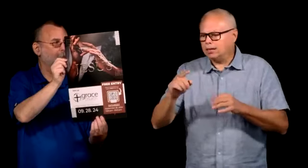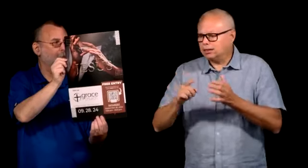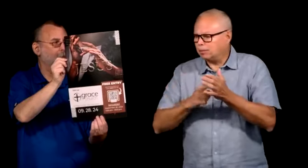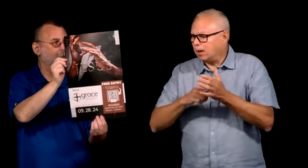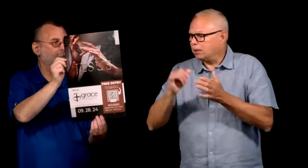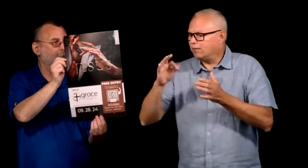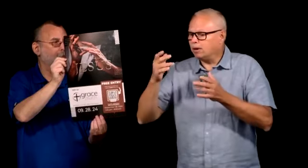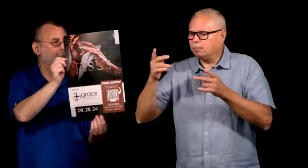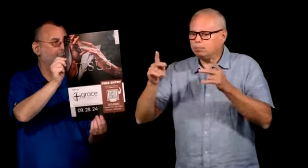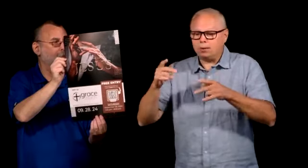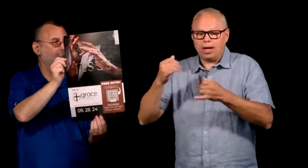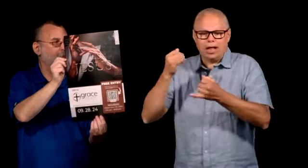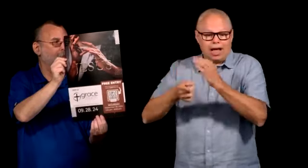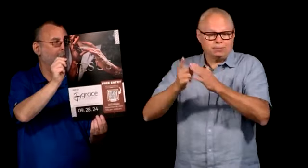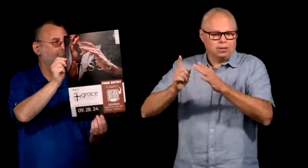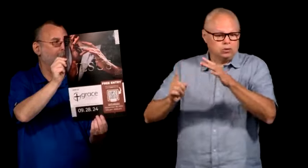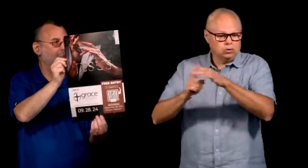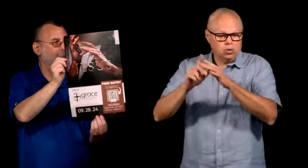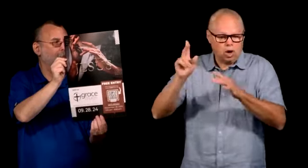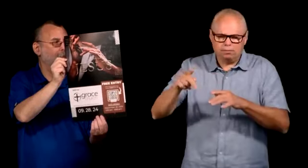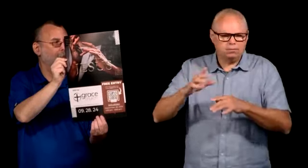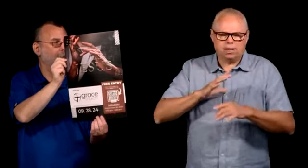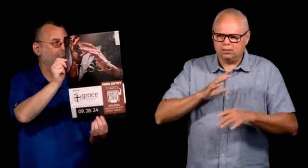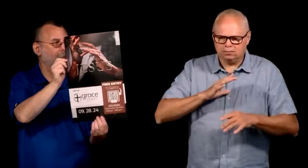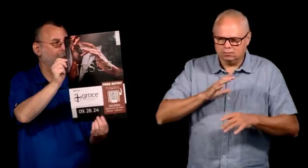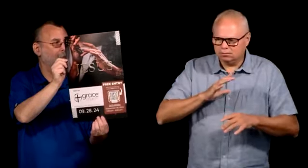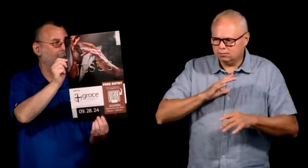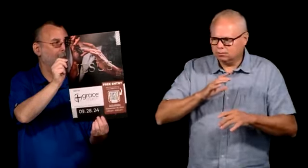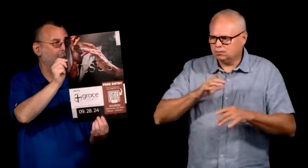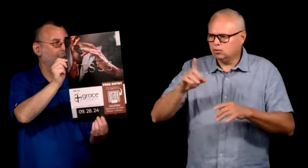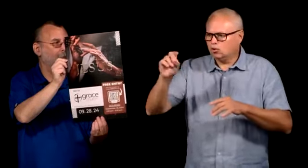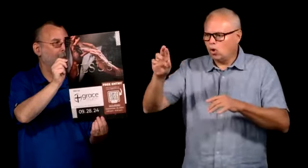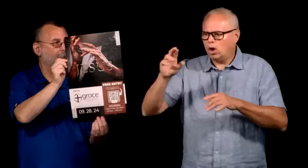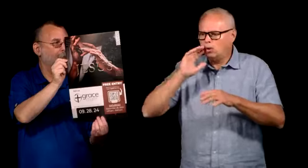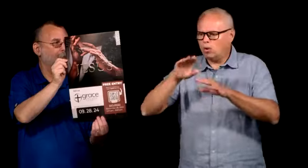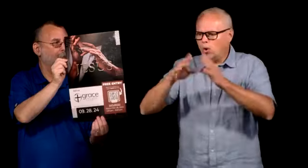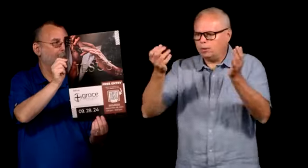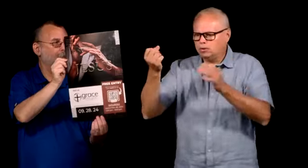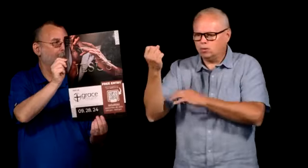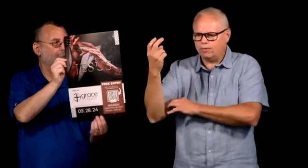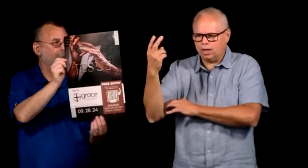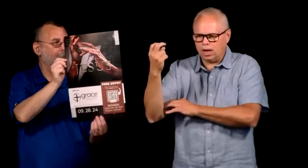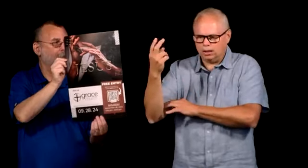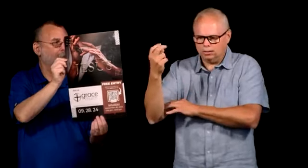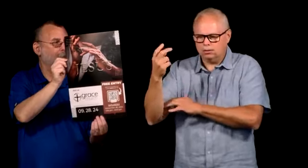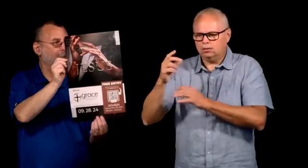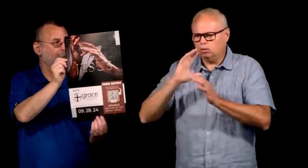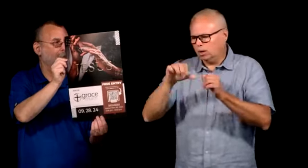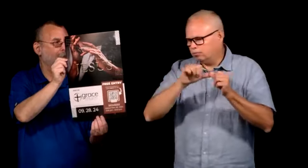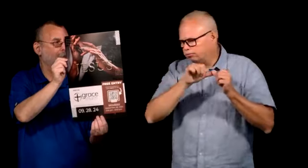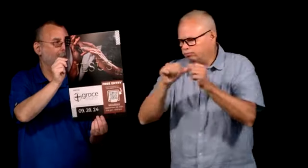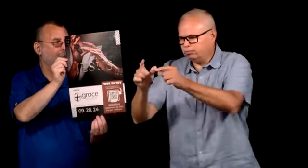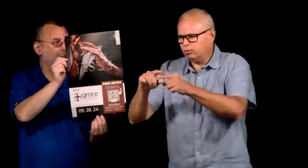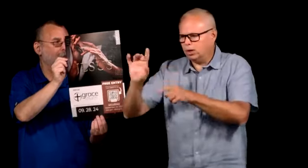Whether you are on the list or not, if you need to, you can contact me for free, or to come for free. If you